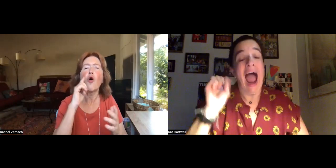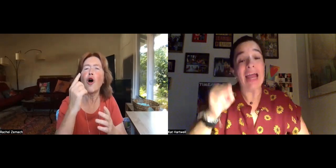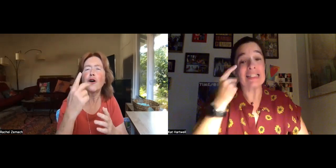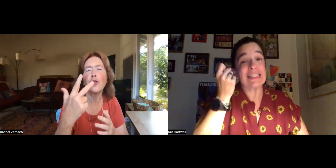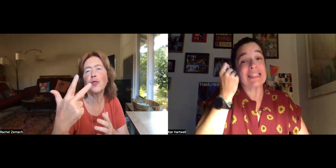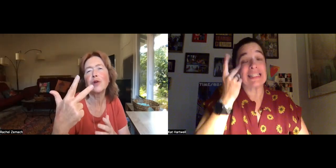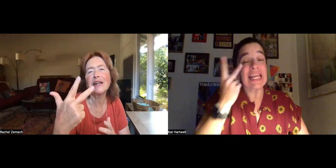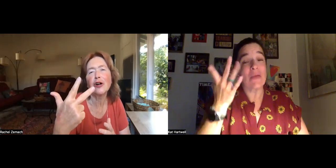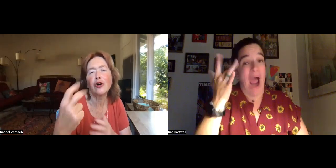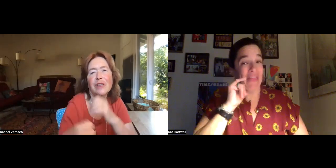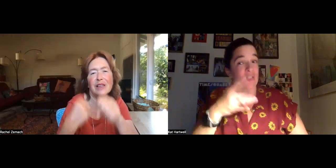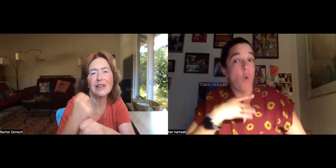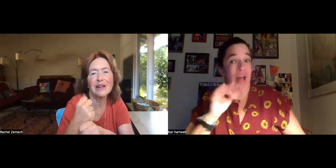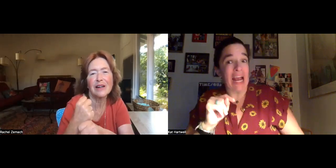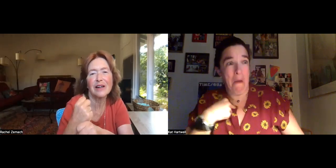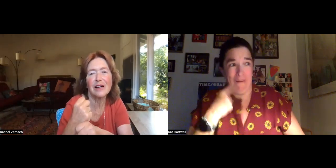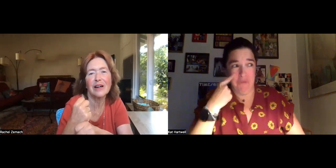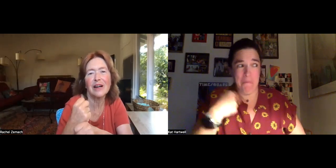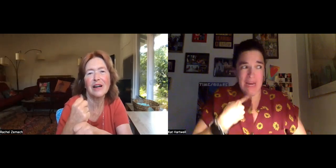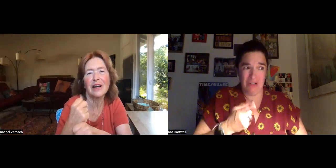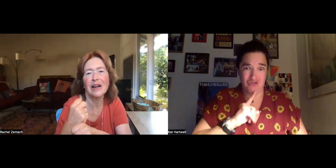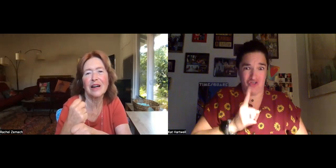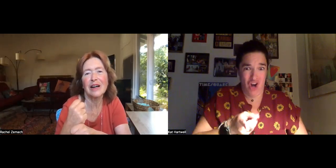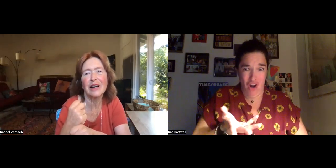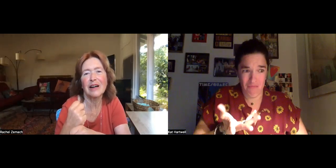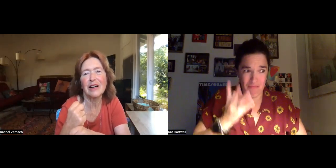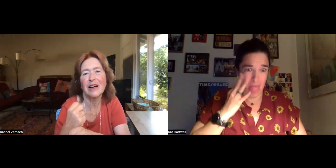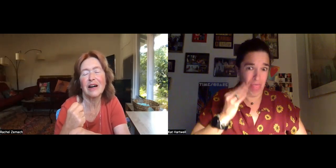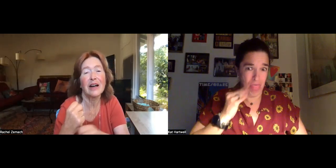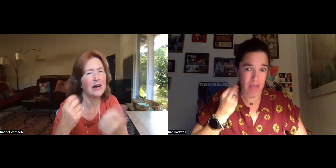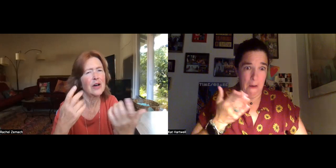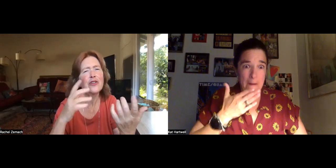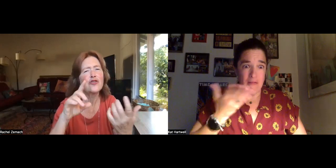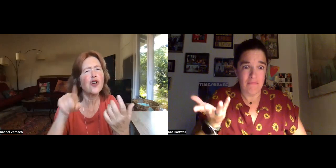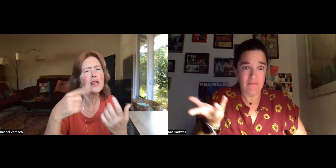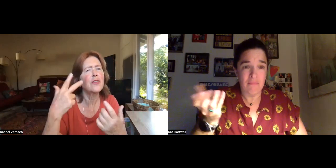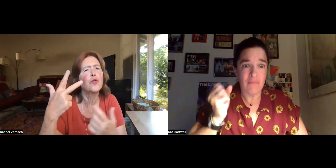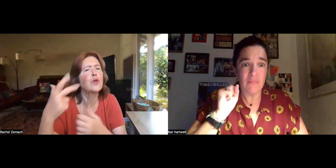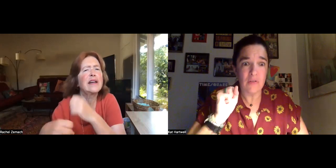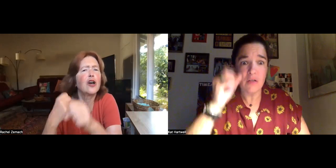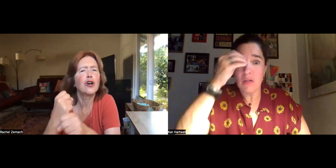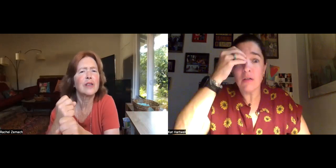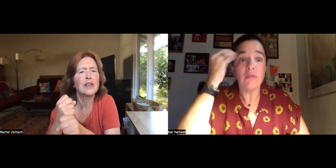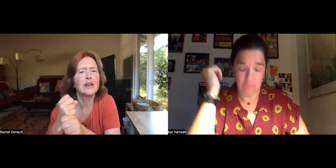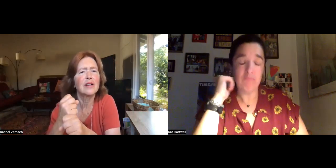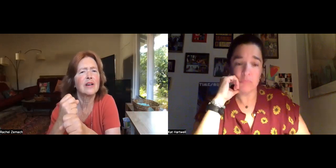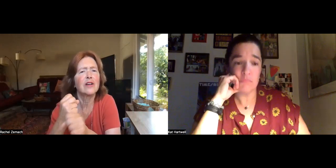I could see why they don't like her, but for me, sure. Just 3 years.